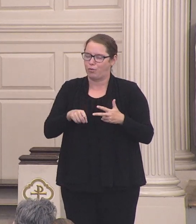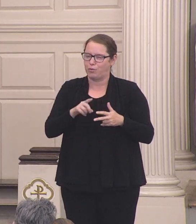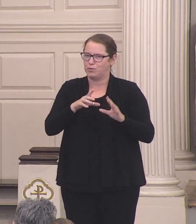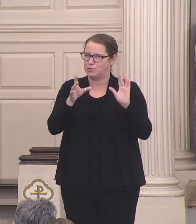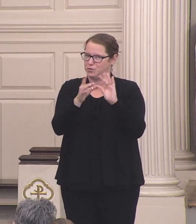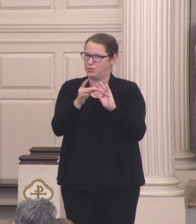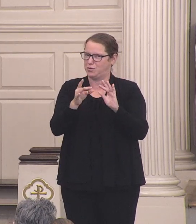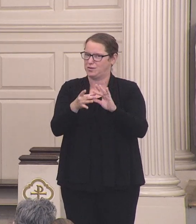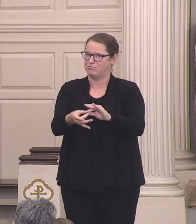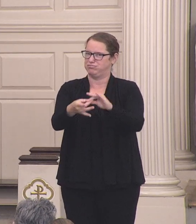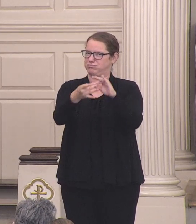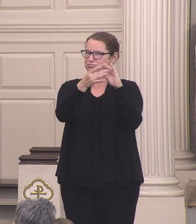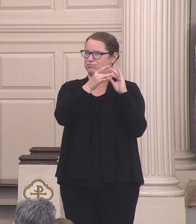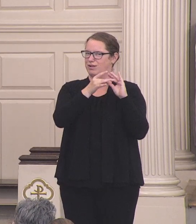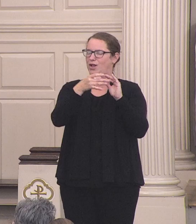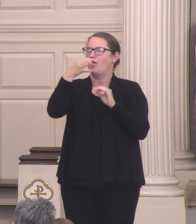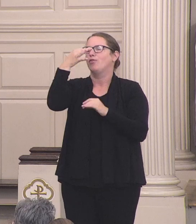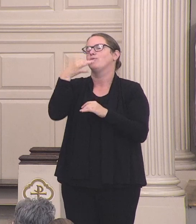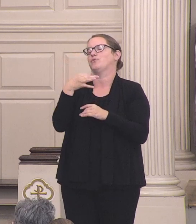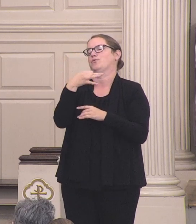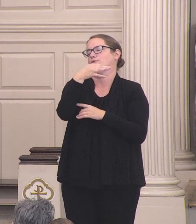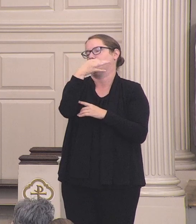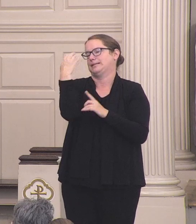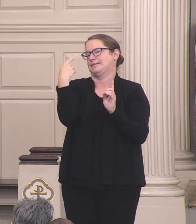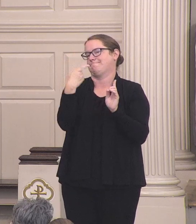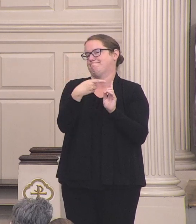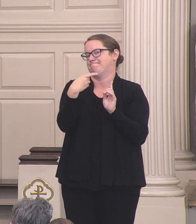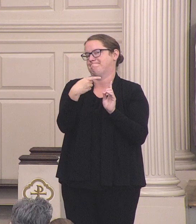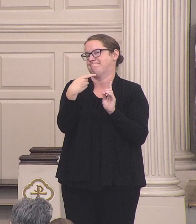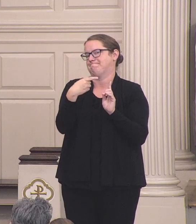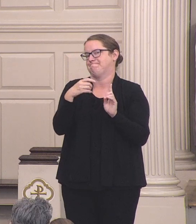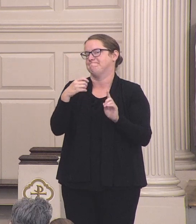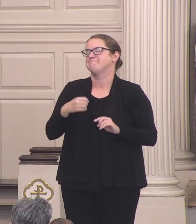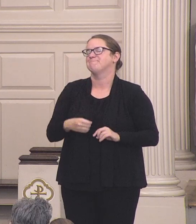of course, call to share in this meal.